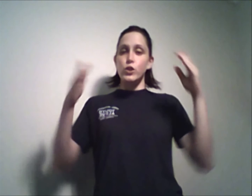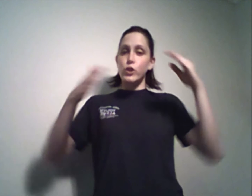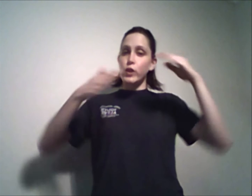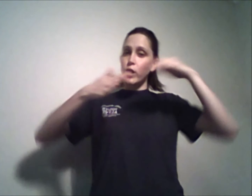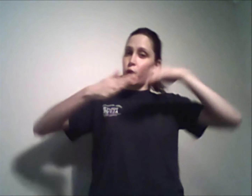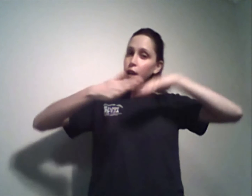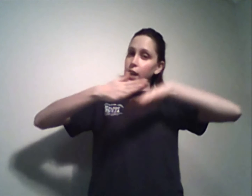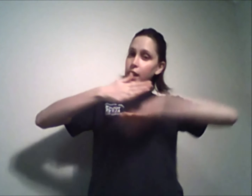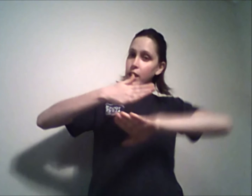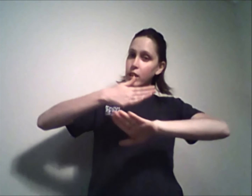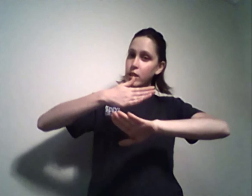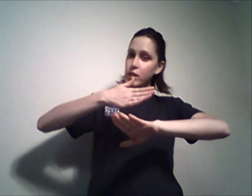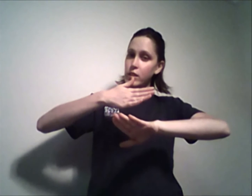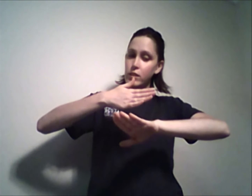During or in